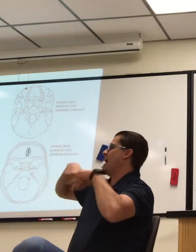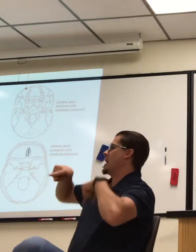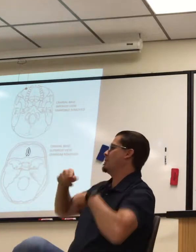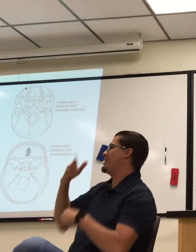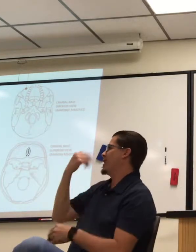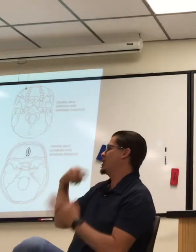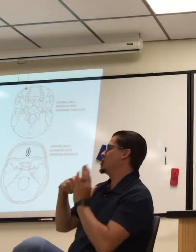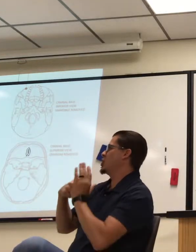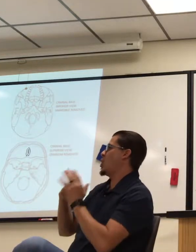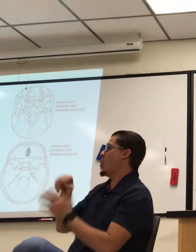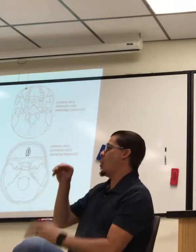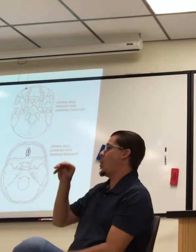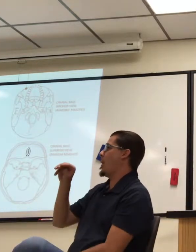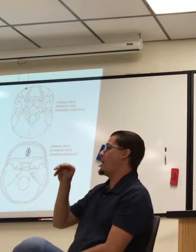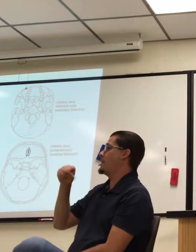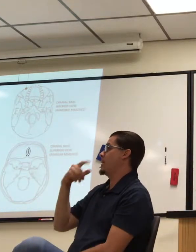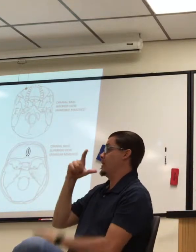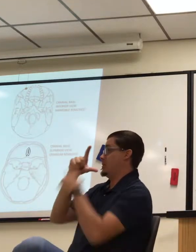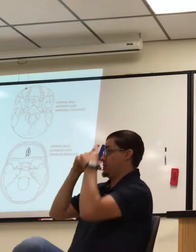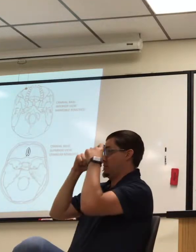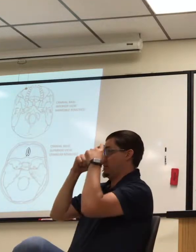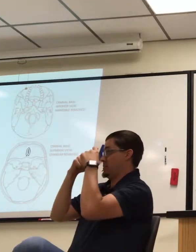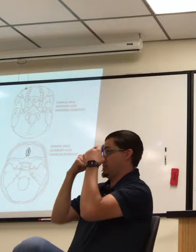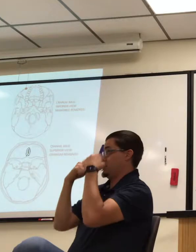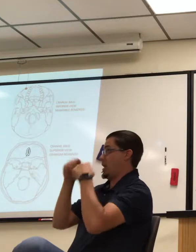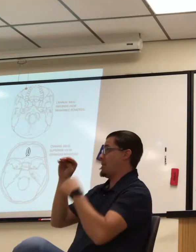Go back to my pink color.